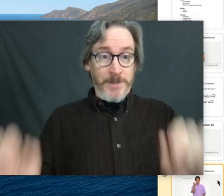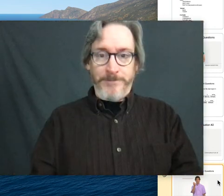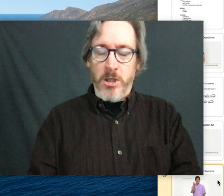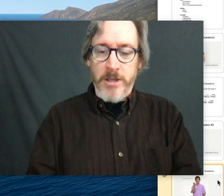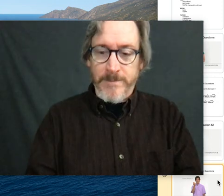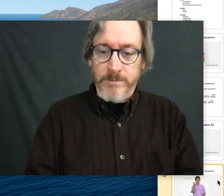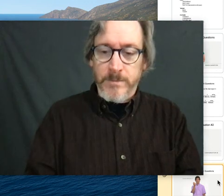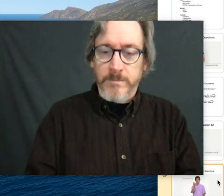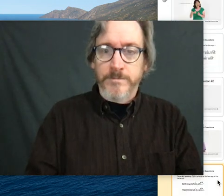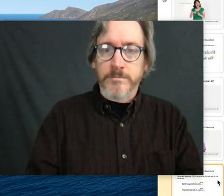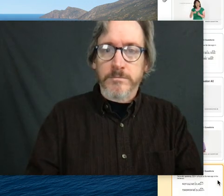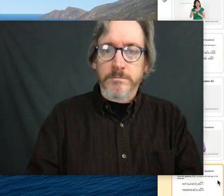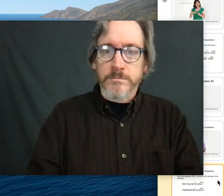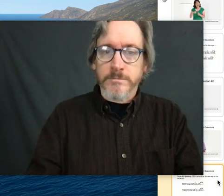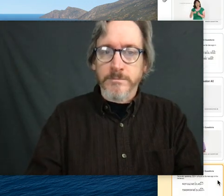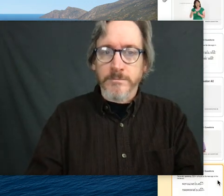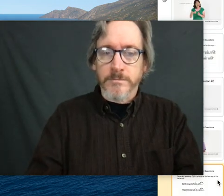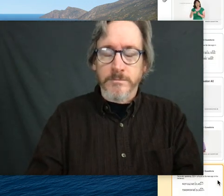Excuse me. Okay.